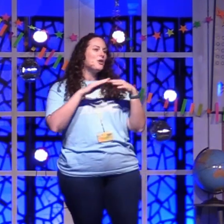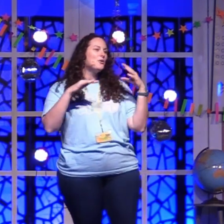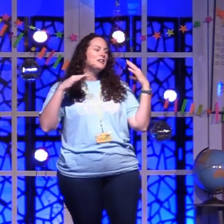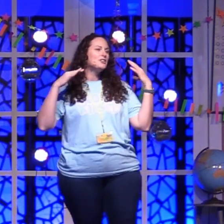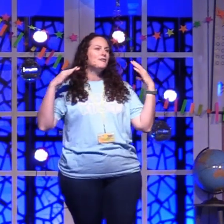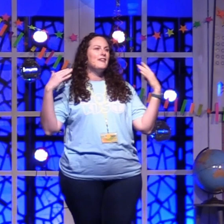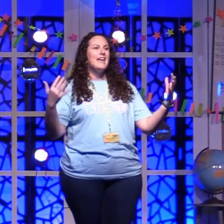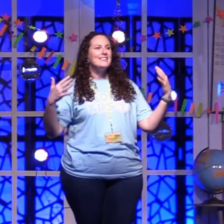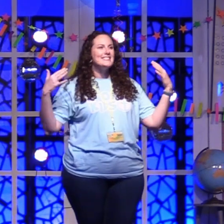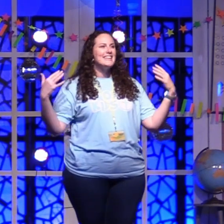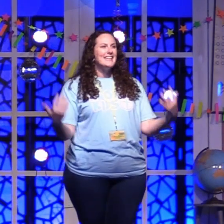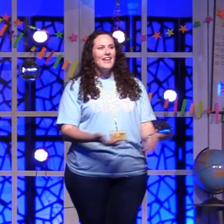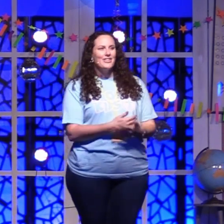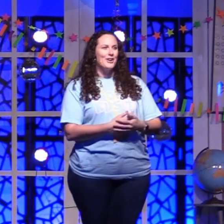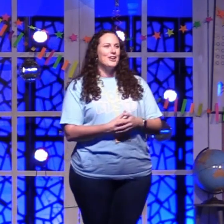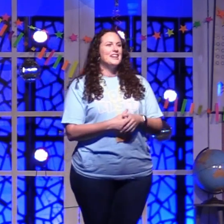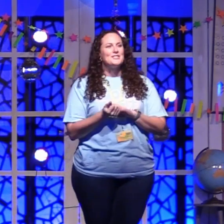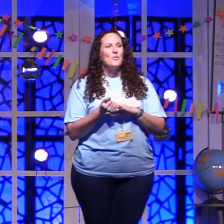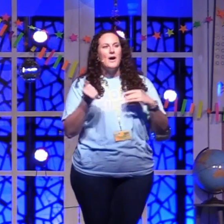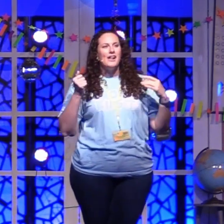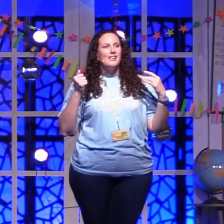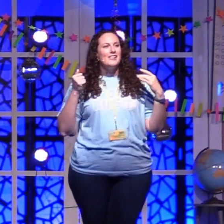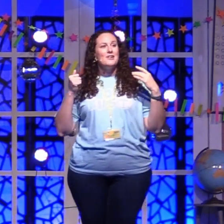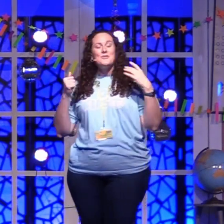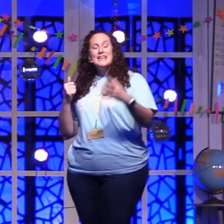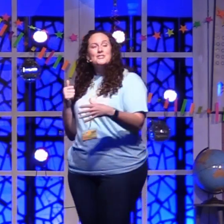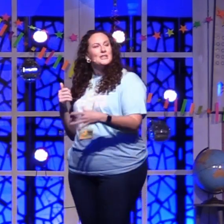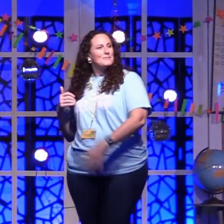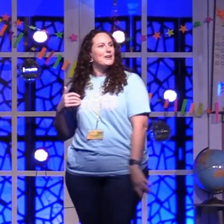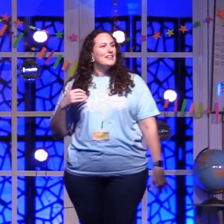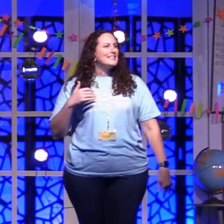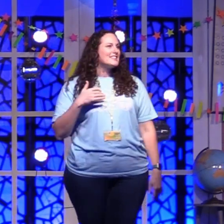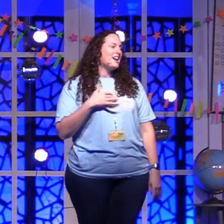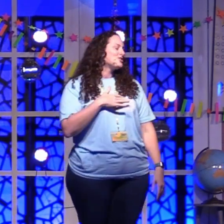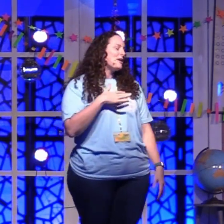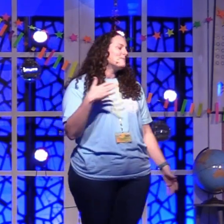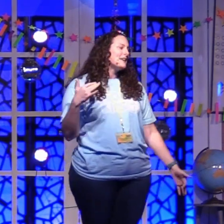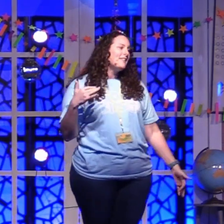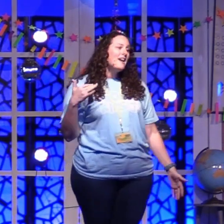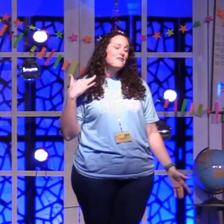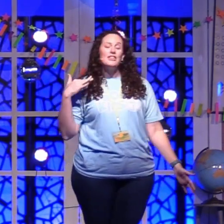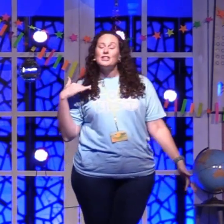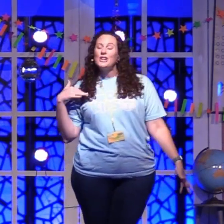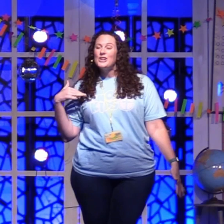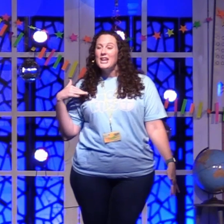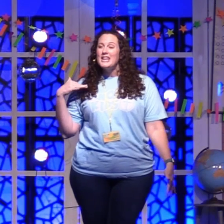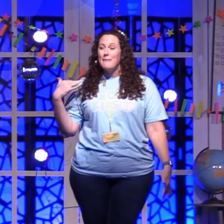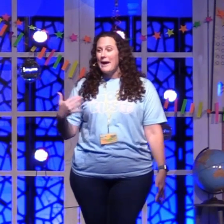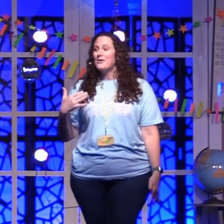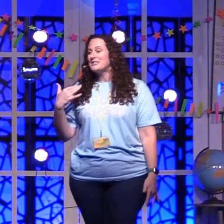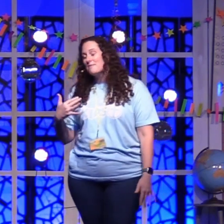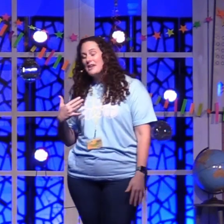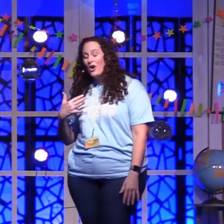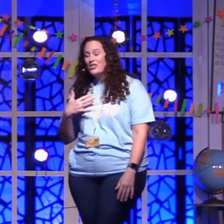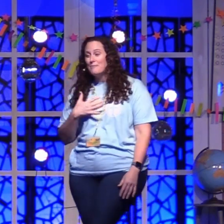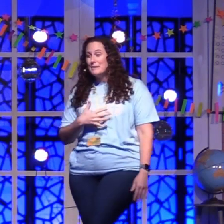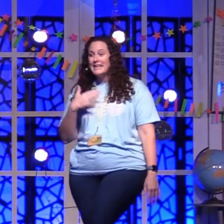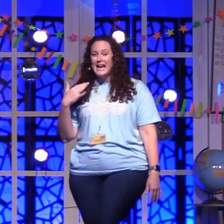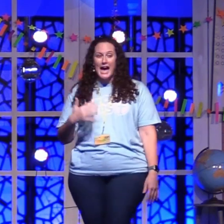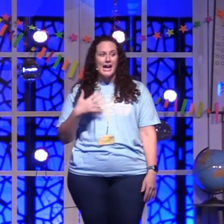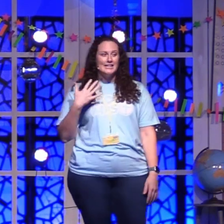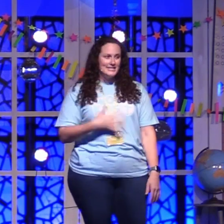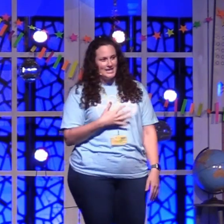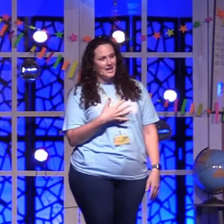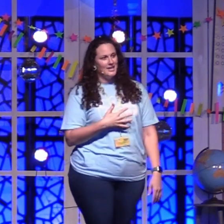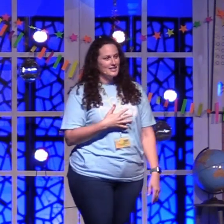and grow in your faith together. So while we get to experience God's great big love and learn about something called the